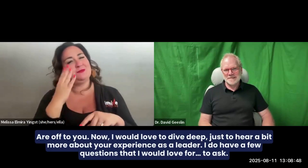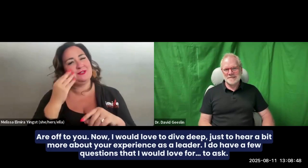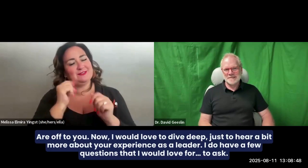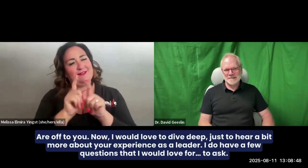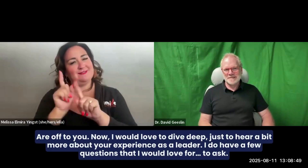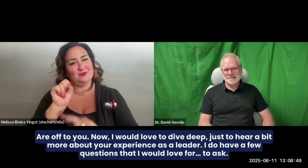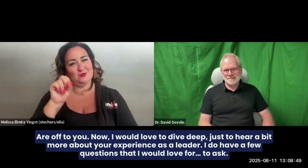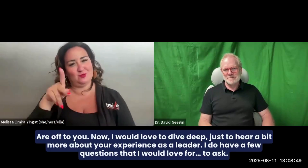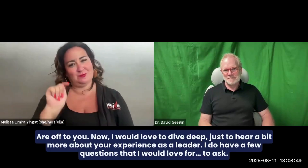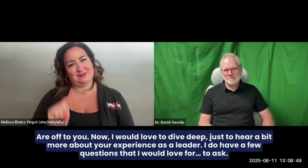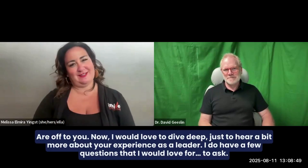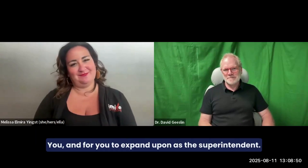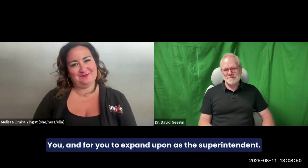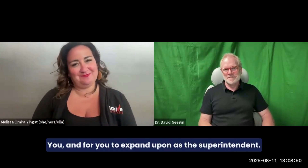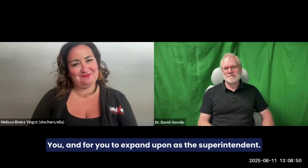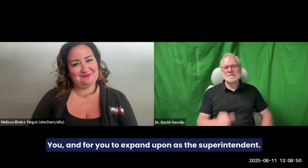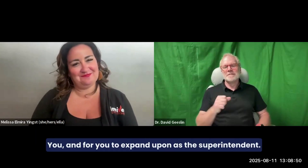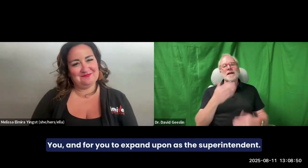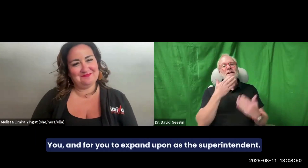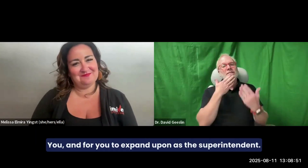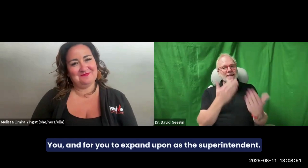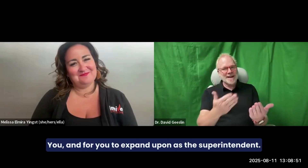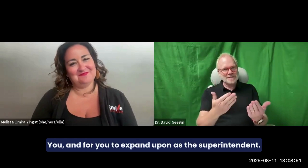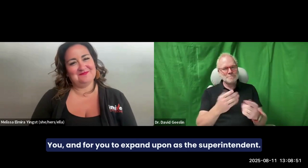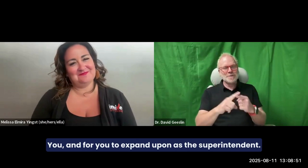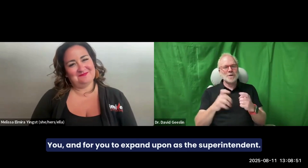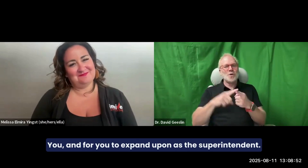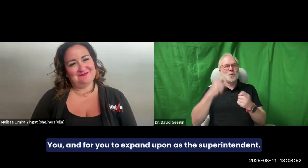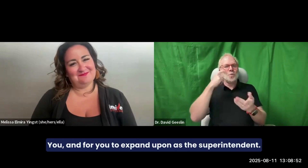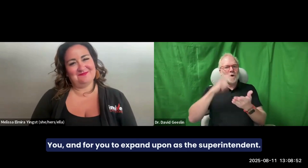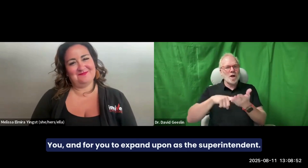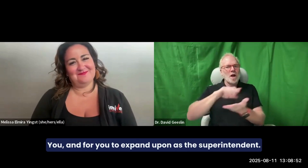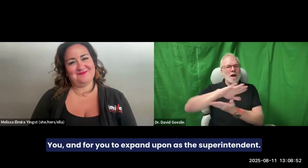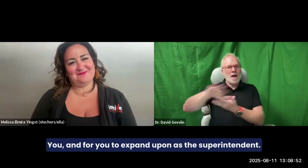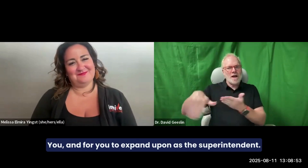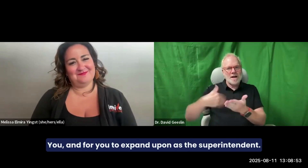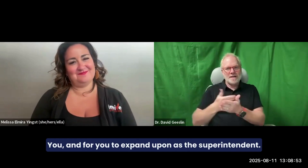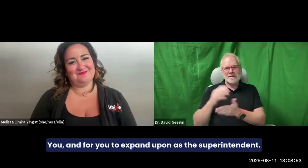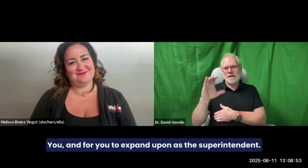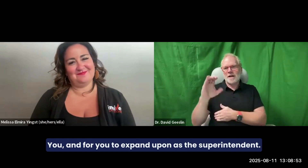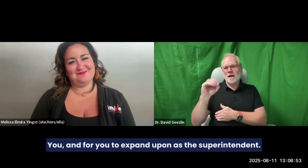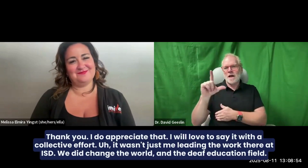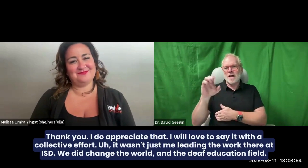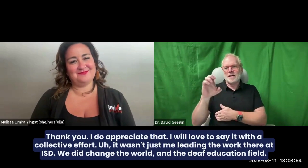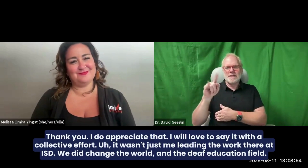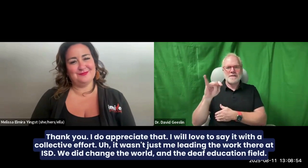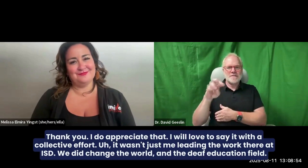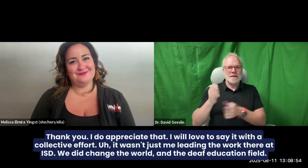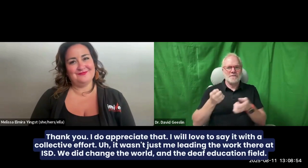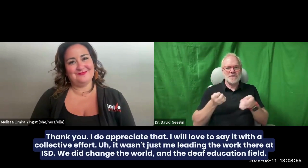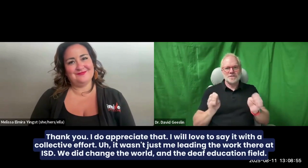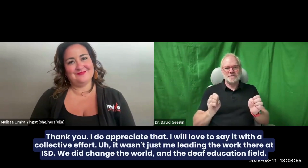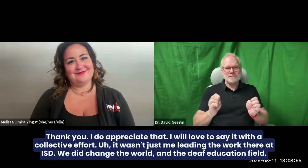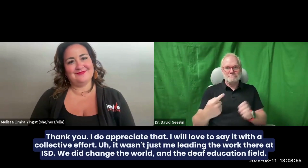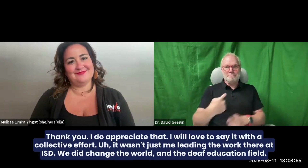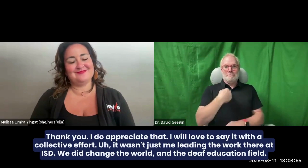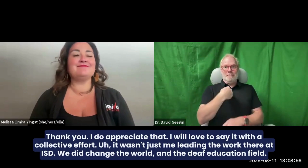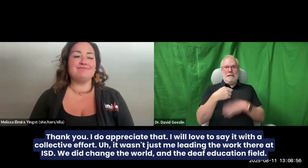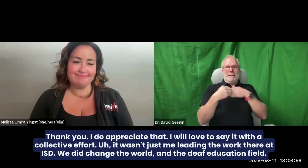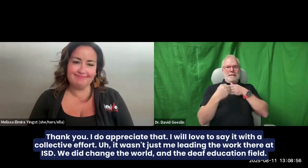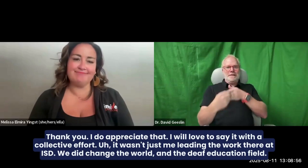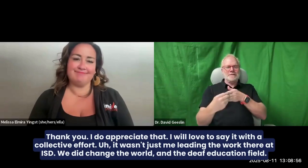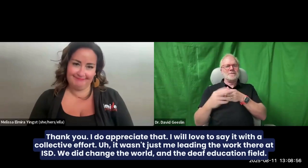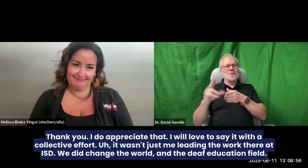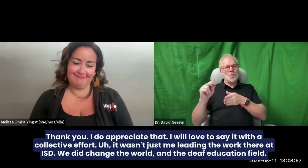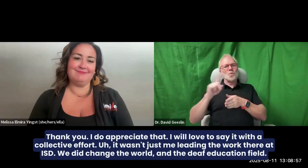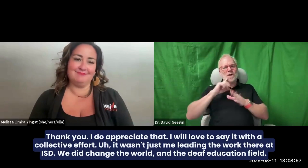that I would love for to ask you and for you to expand upon as the superintendent. Thank you. I do appreciate that. I